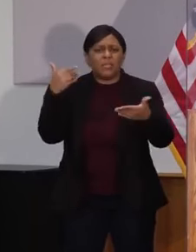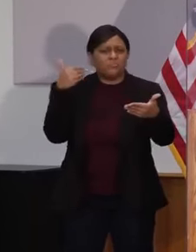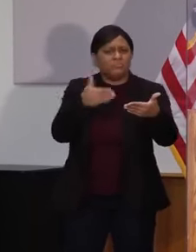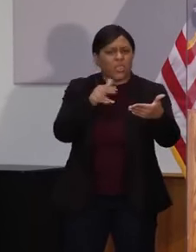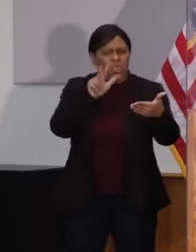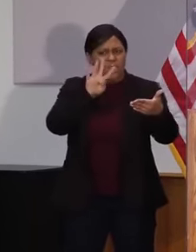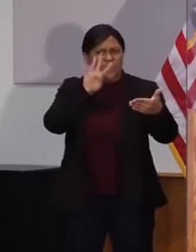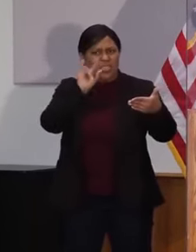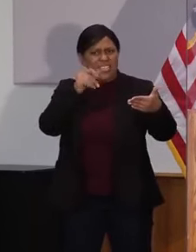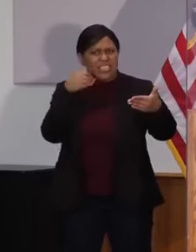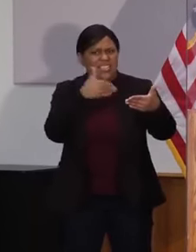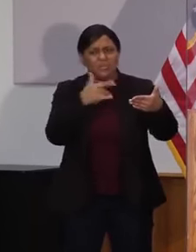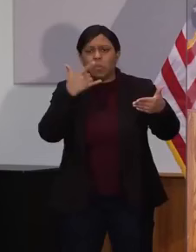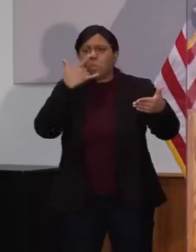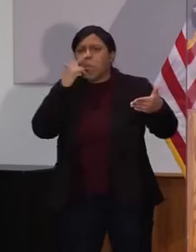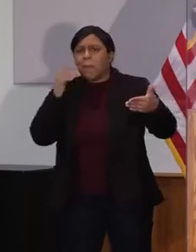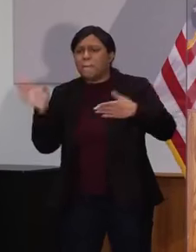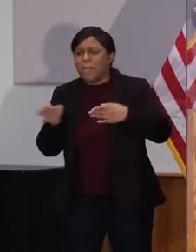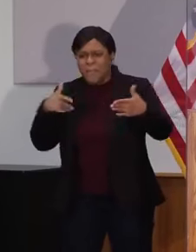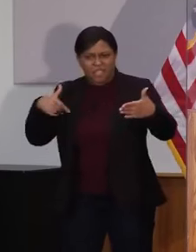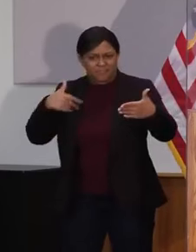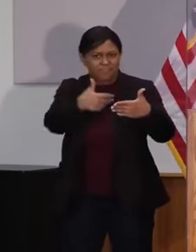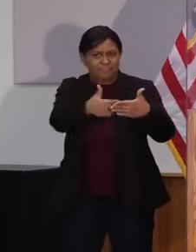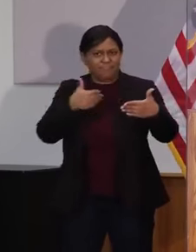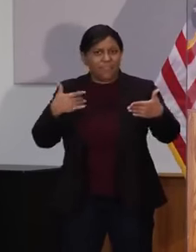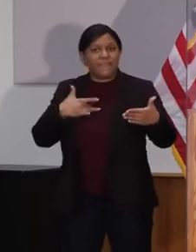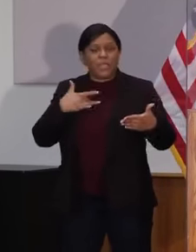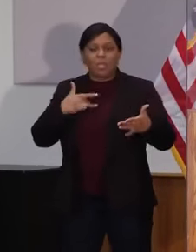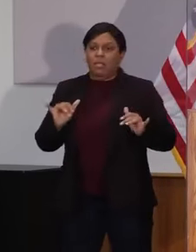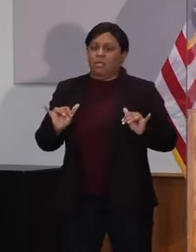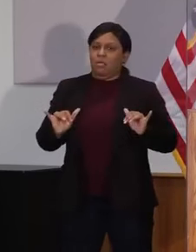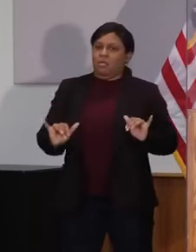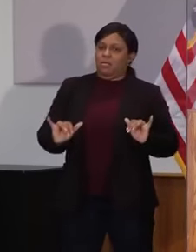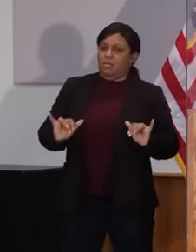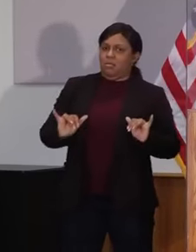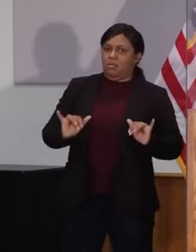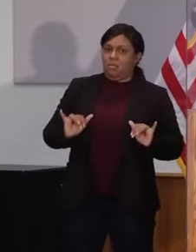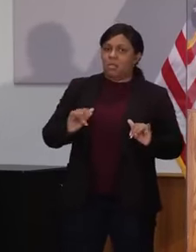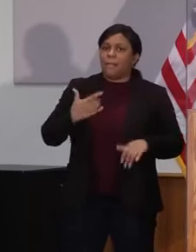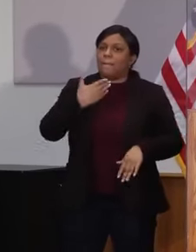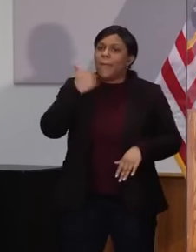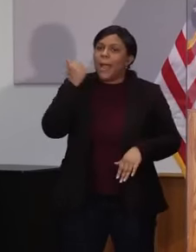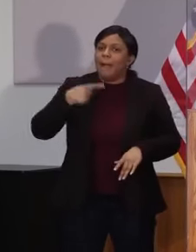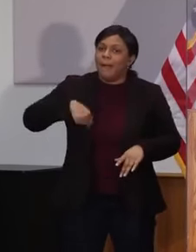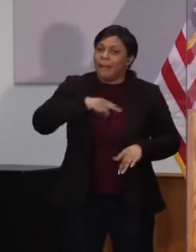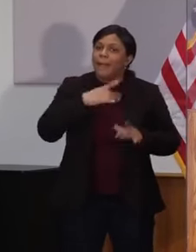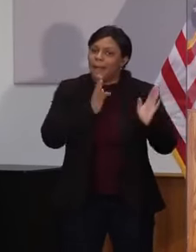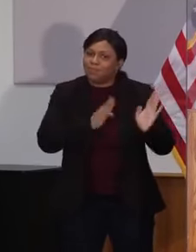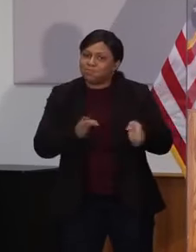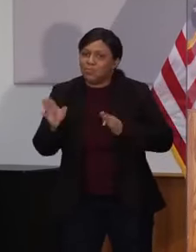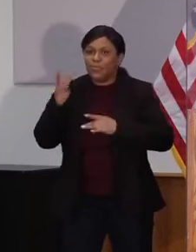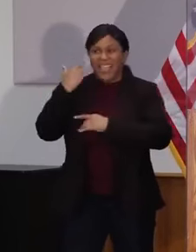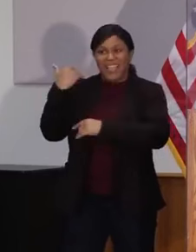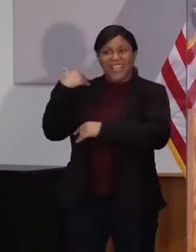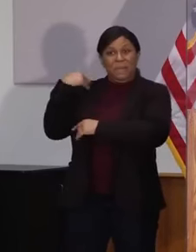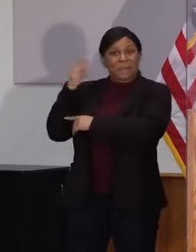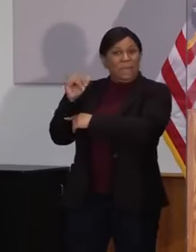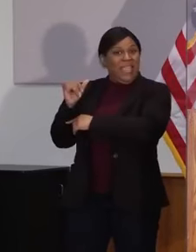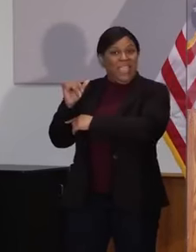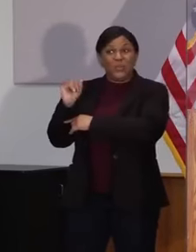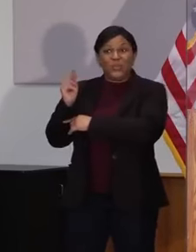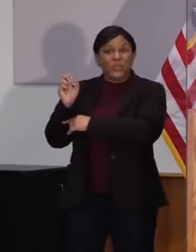very different plan, I think, than what they saw in action last May, June. I think a lot of folks, CLEOs included, were assuming